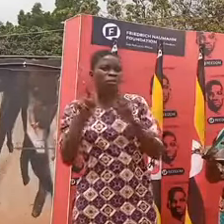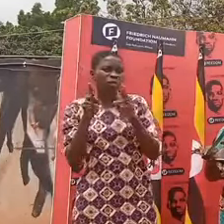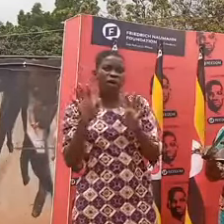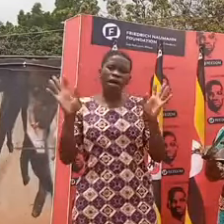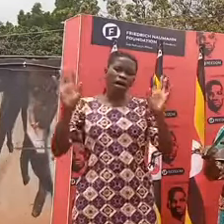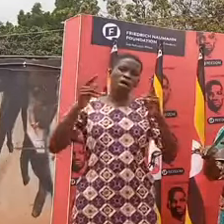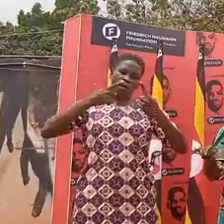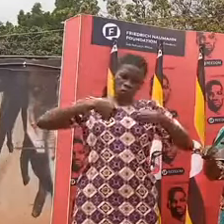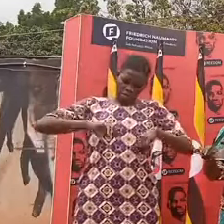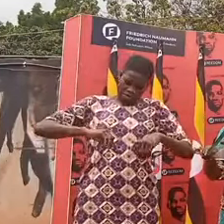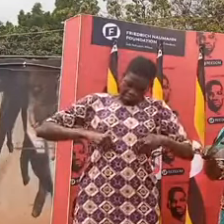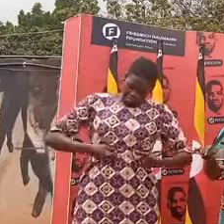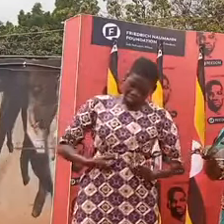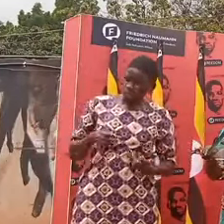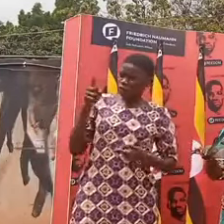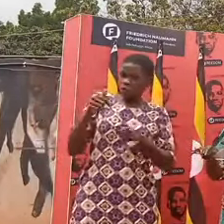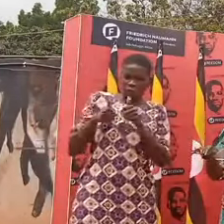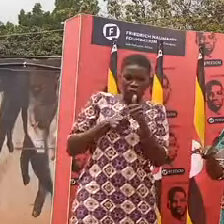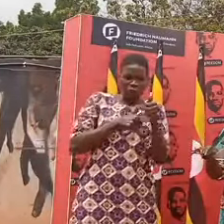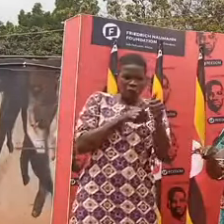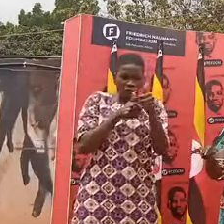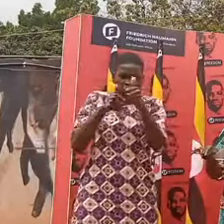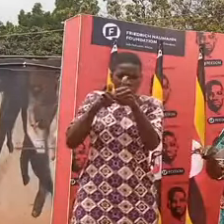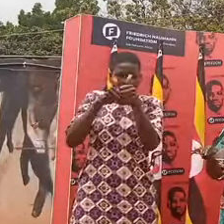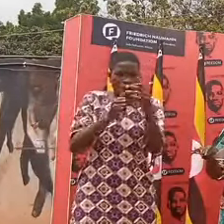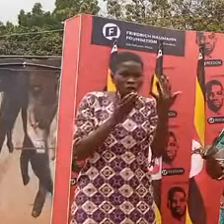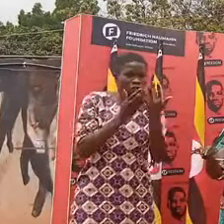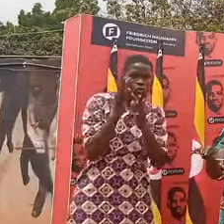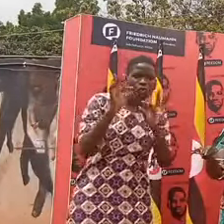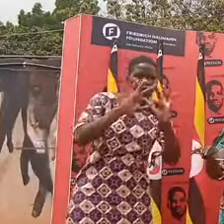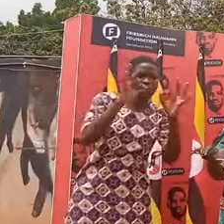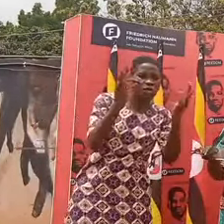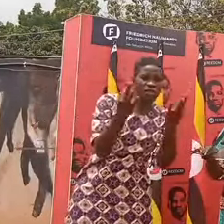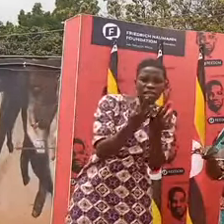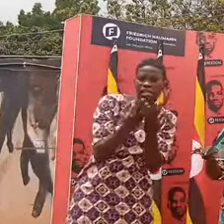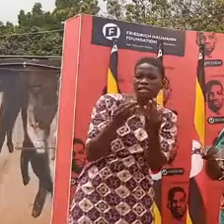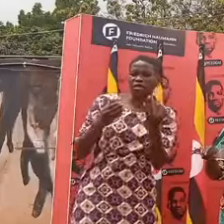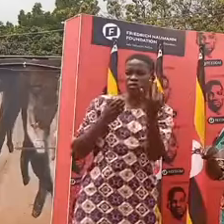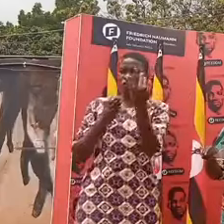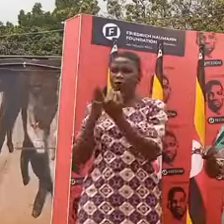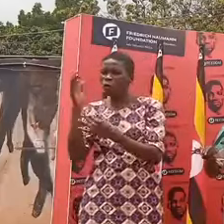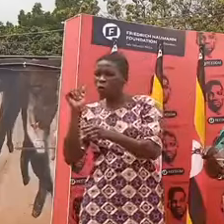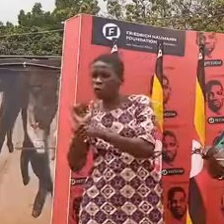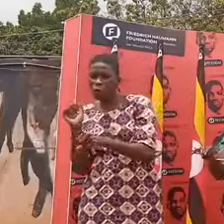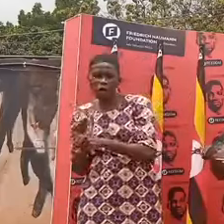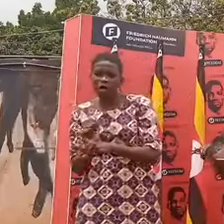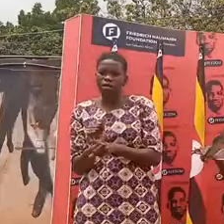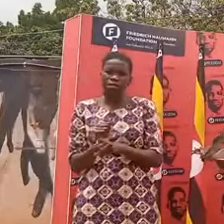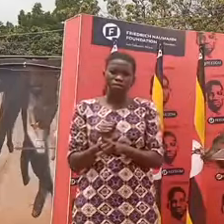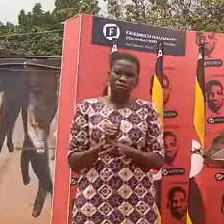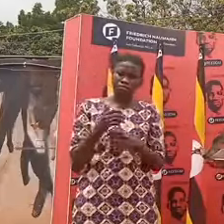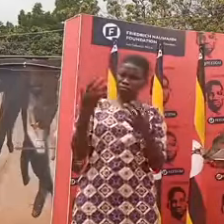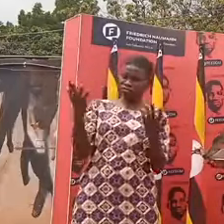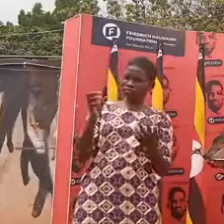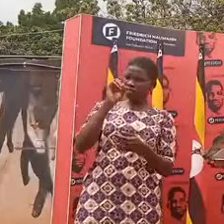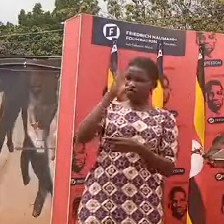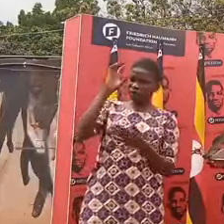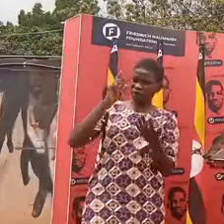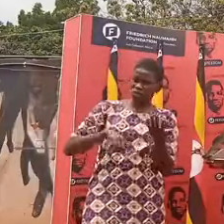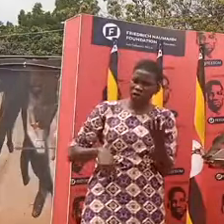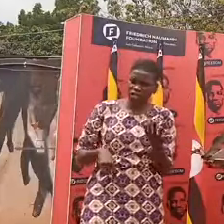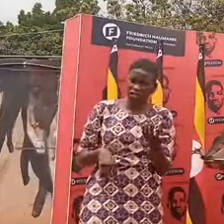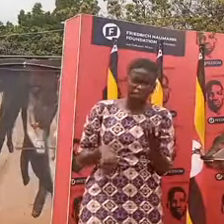following us through our families, our workmates, isolating us. But do you know what? I